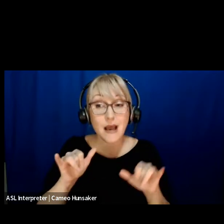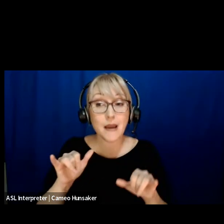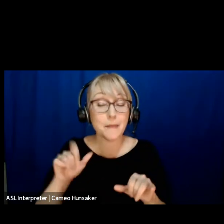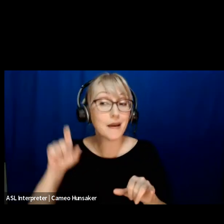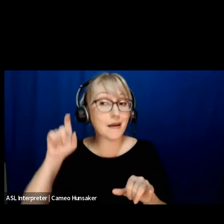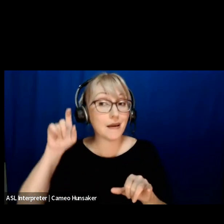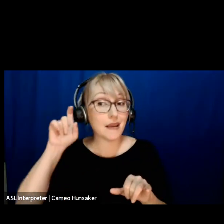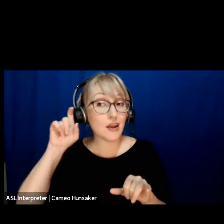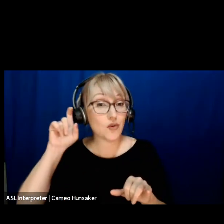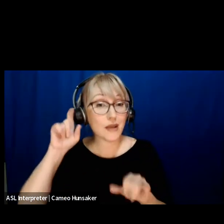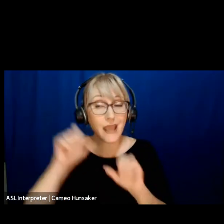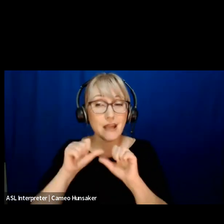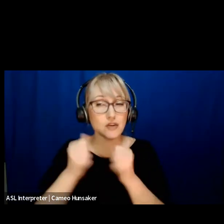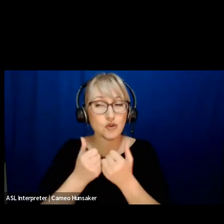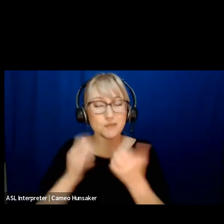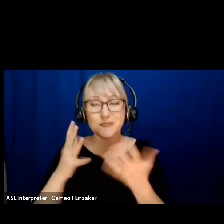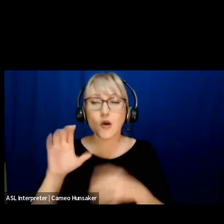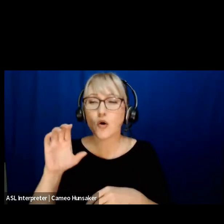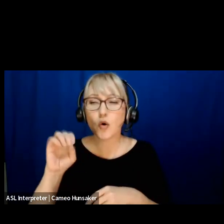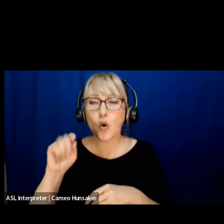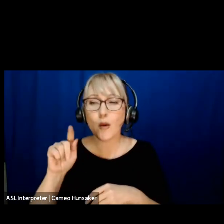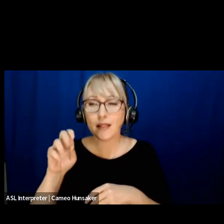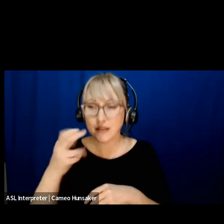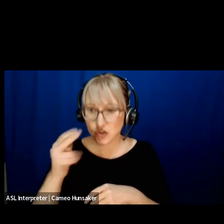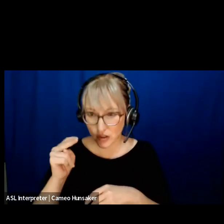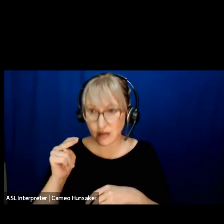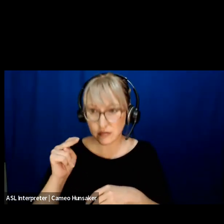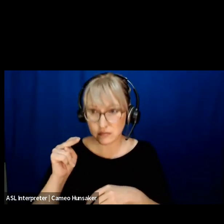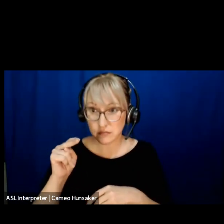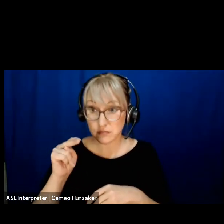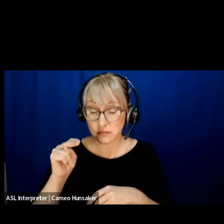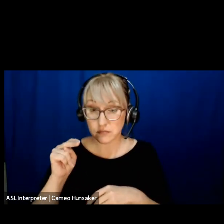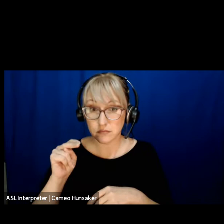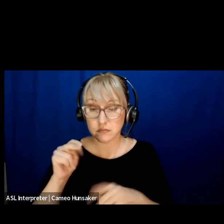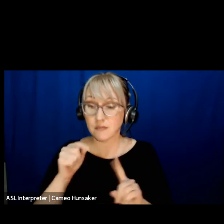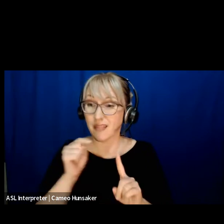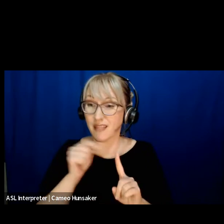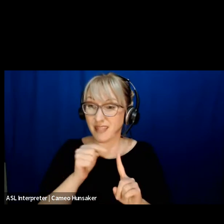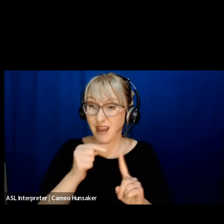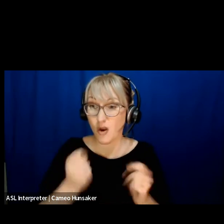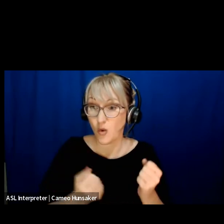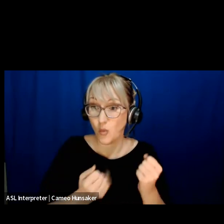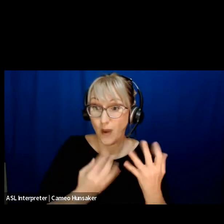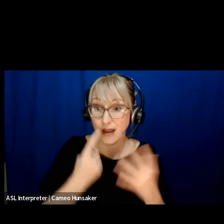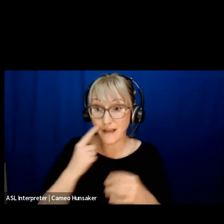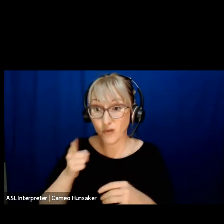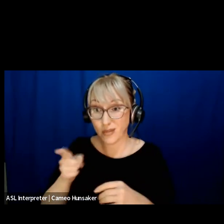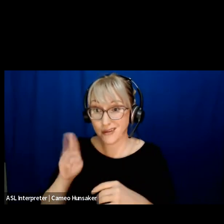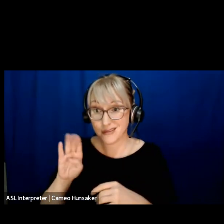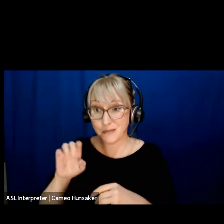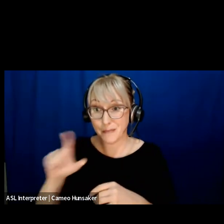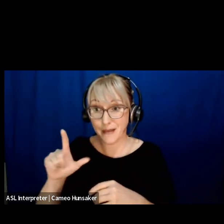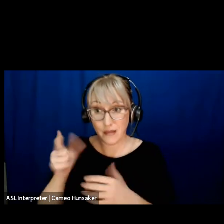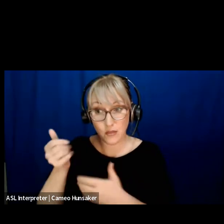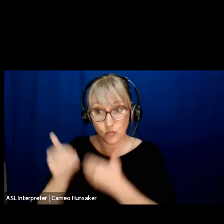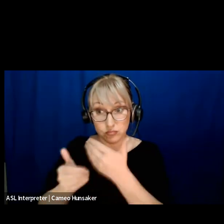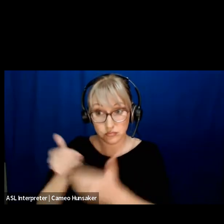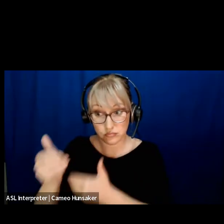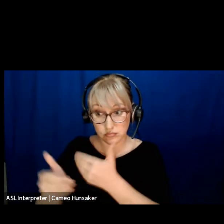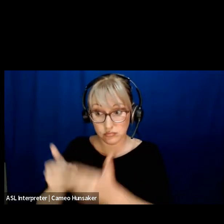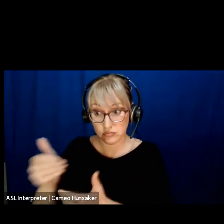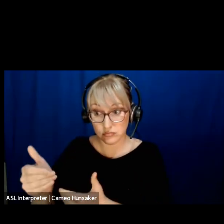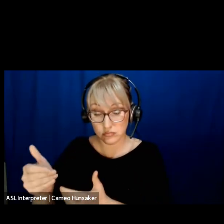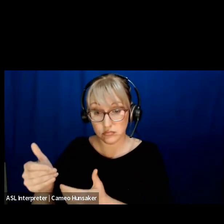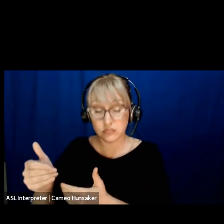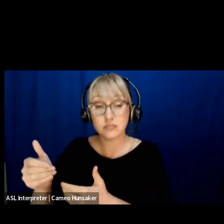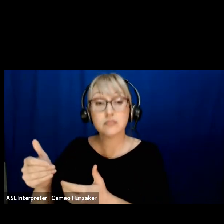Association coalition that is waiting for this bill to go through. And then